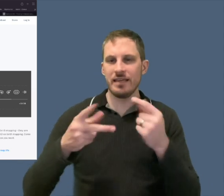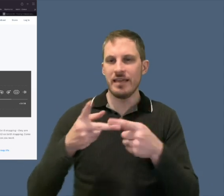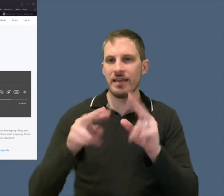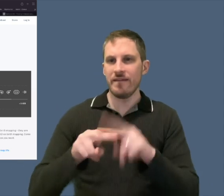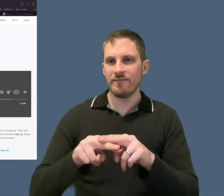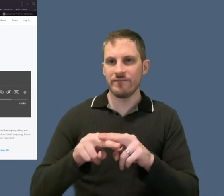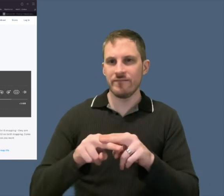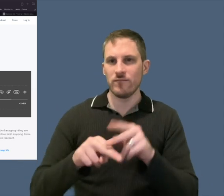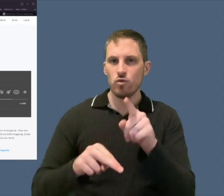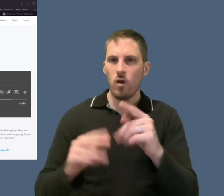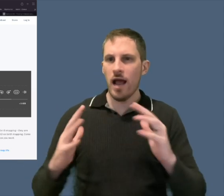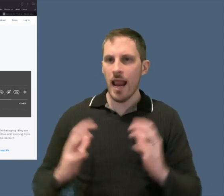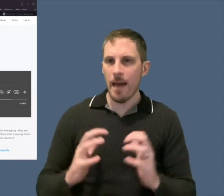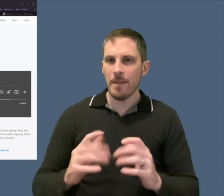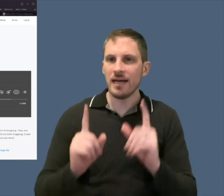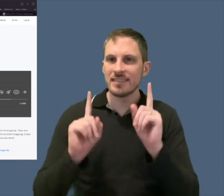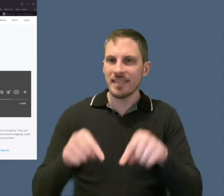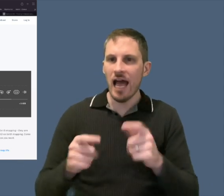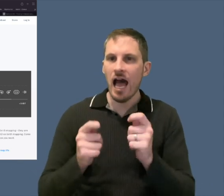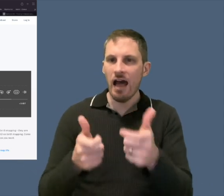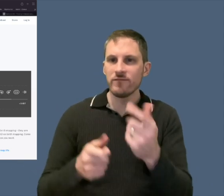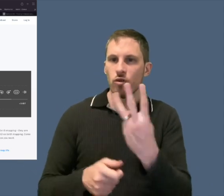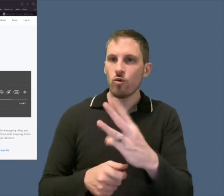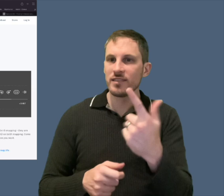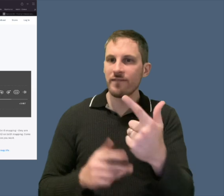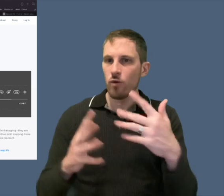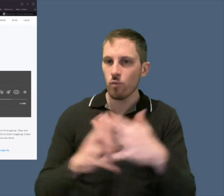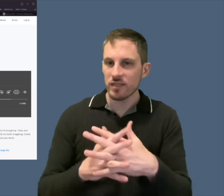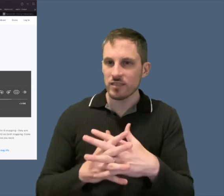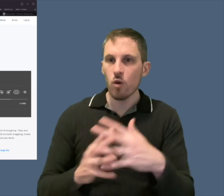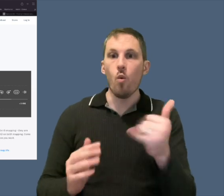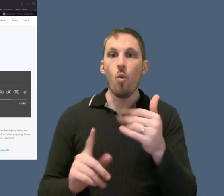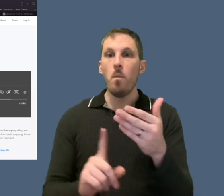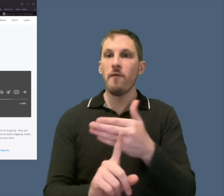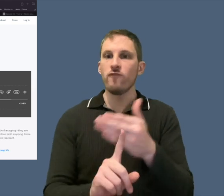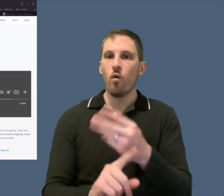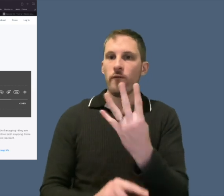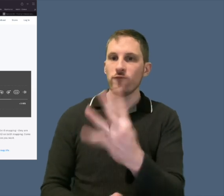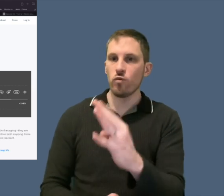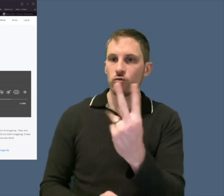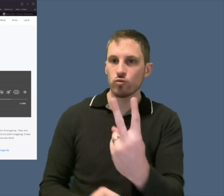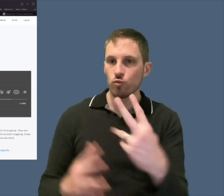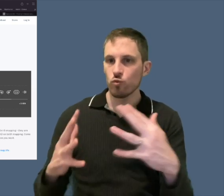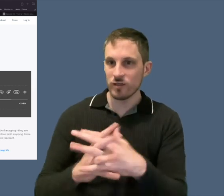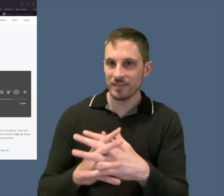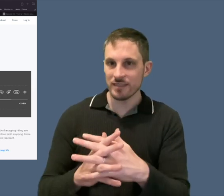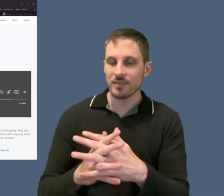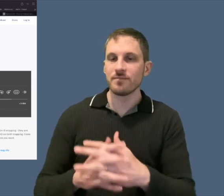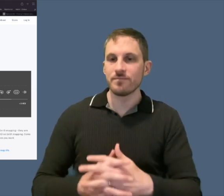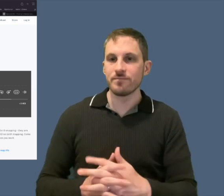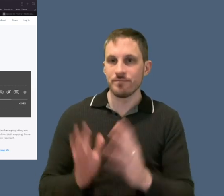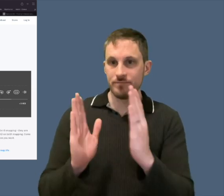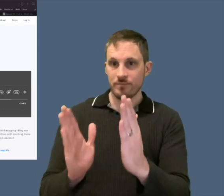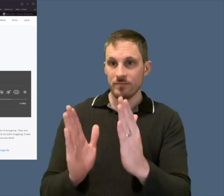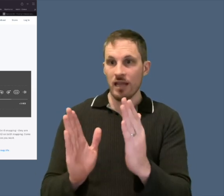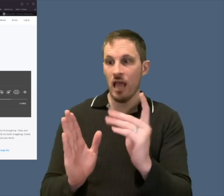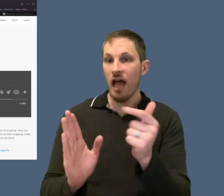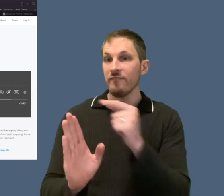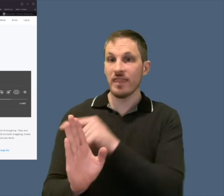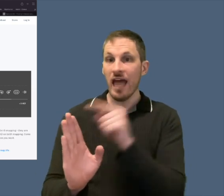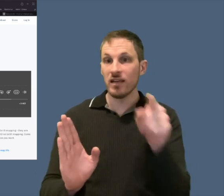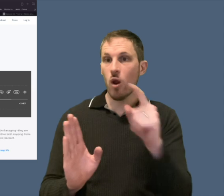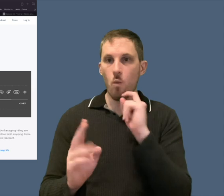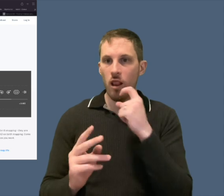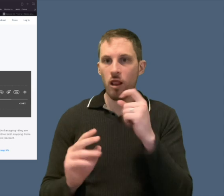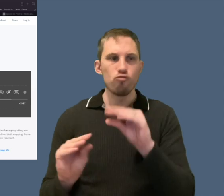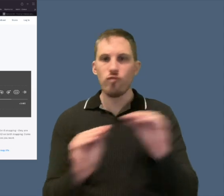your labour starts after 37 weeks or before 42 weeks. Outside of that, your care will transfer to a